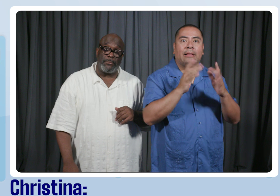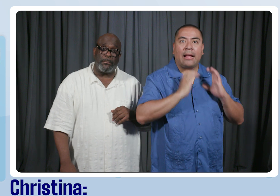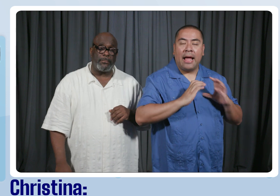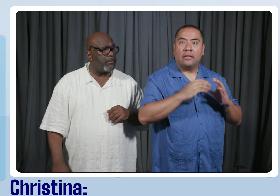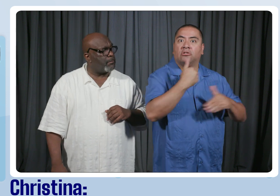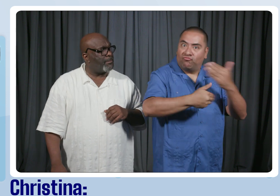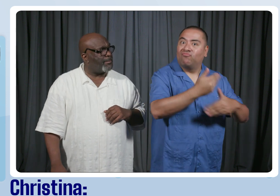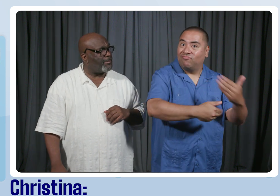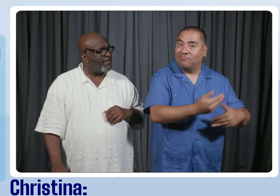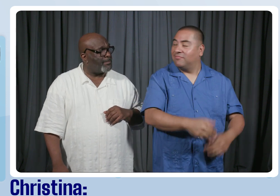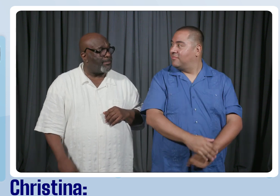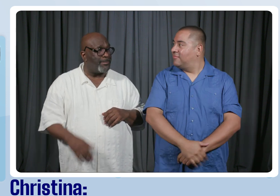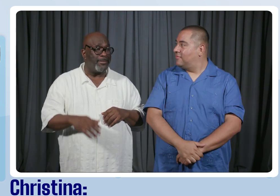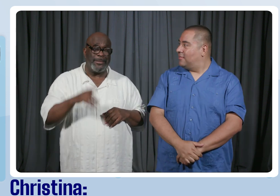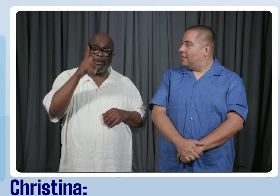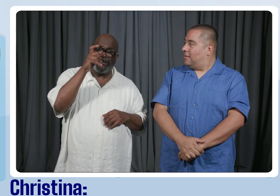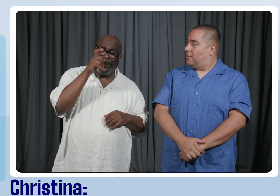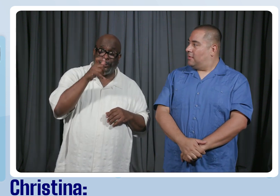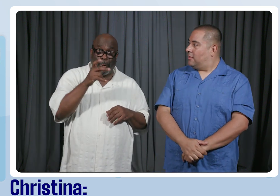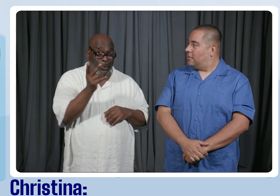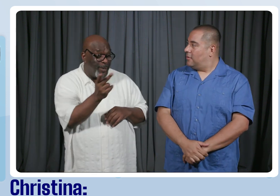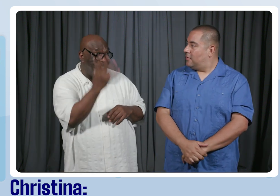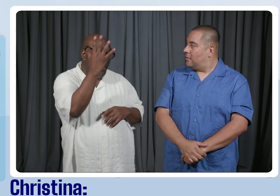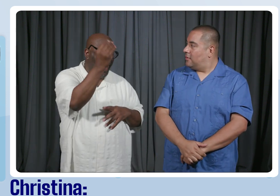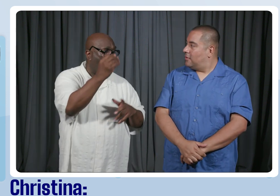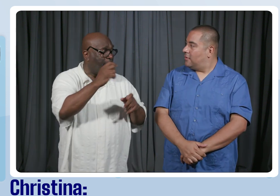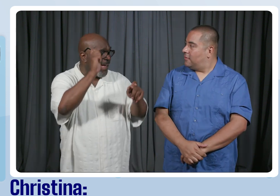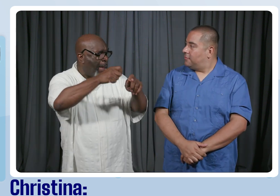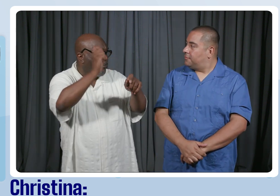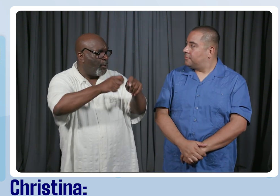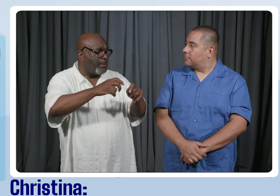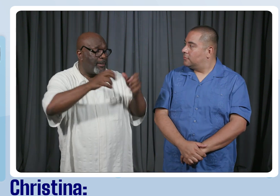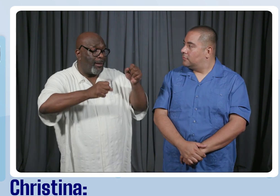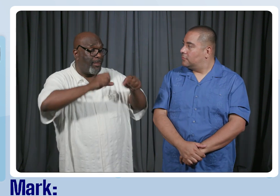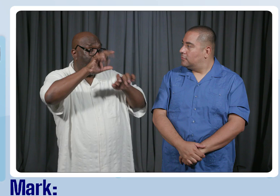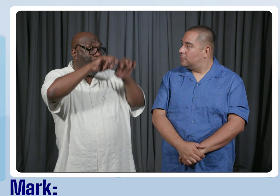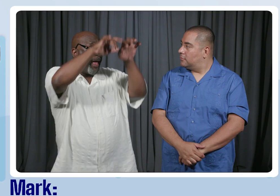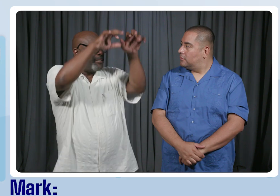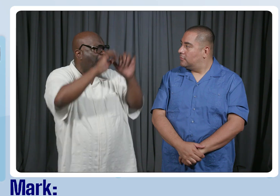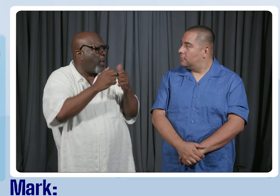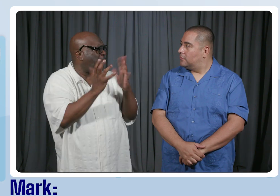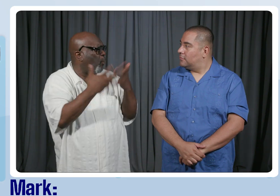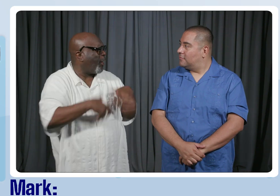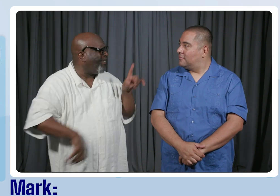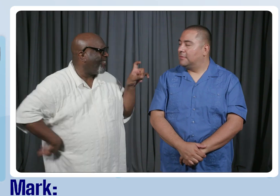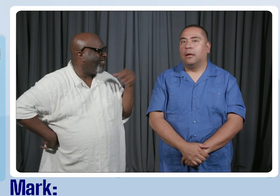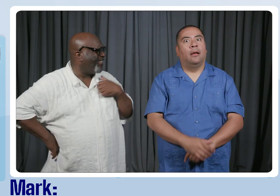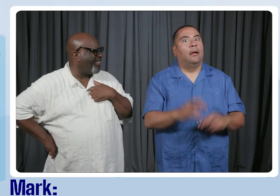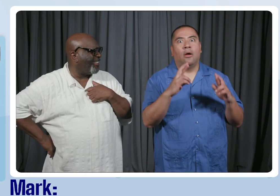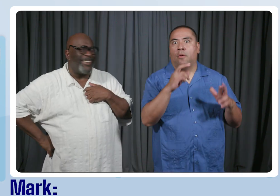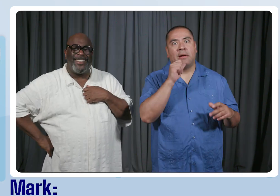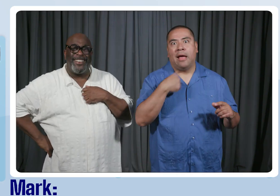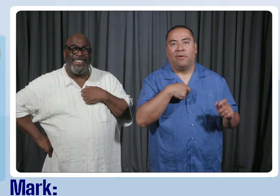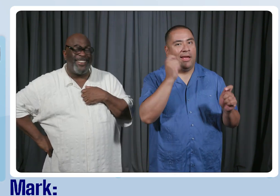you guys the ones out there with the hammers and the lifts? How does, doing the construction? How does that work? I hope not. But no,